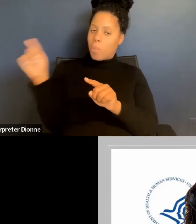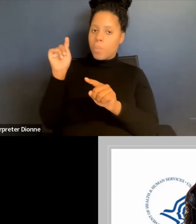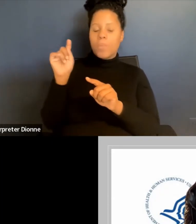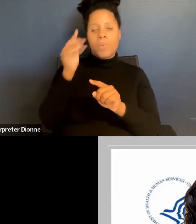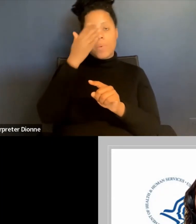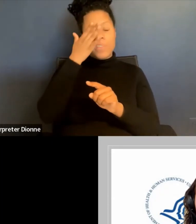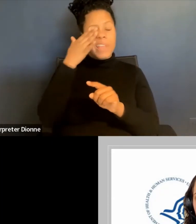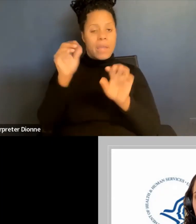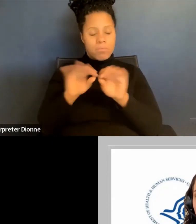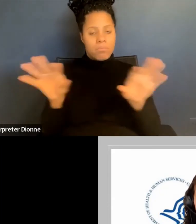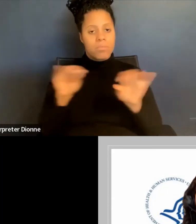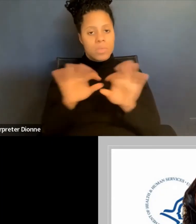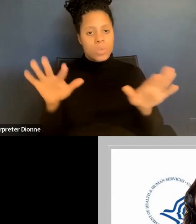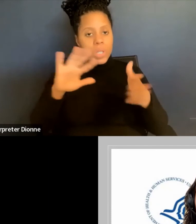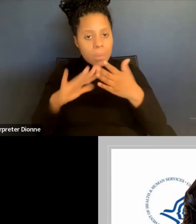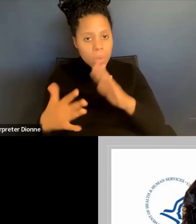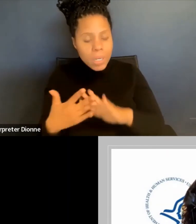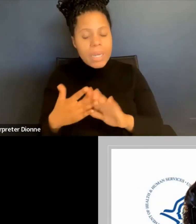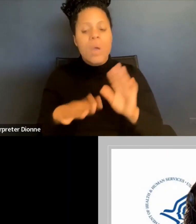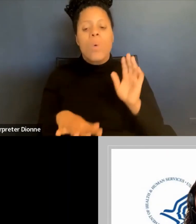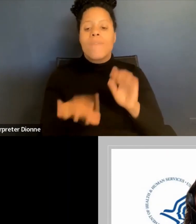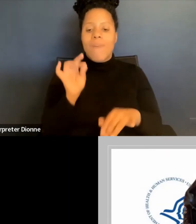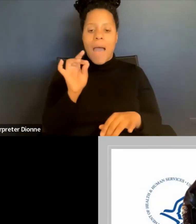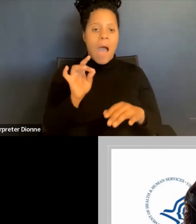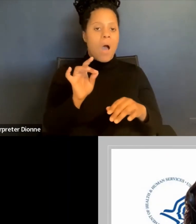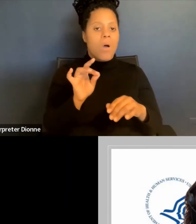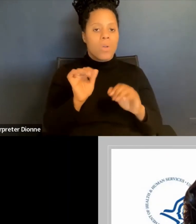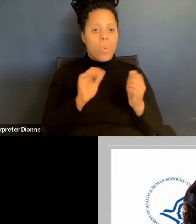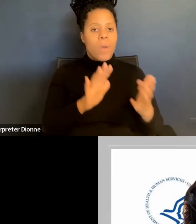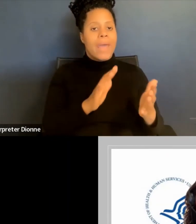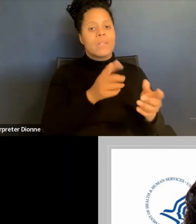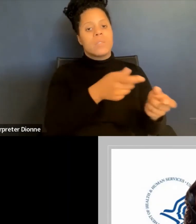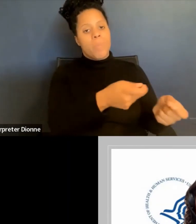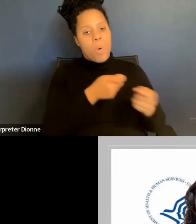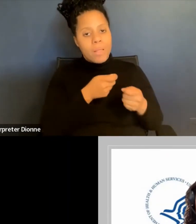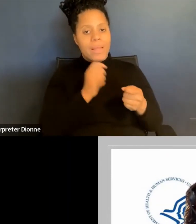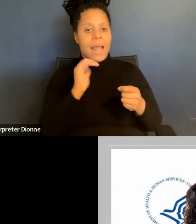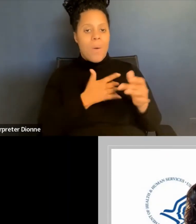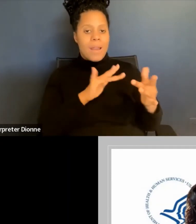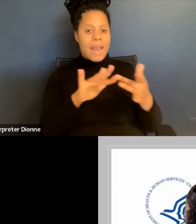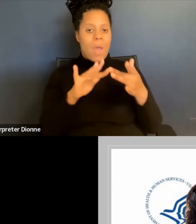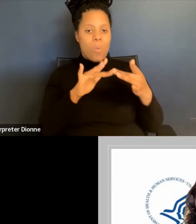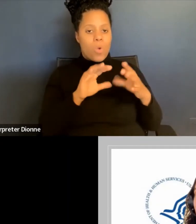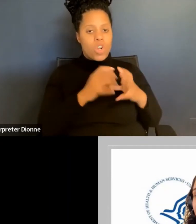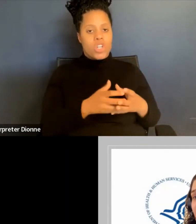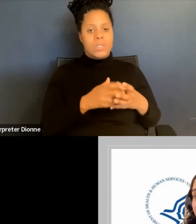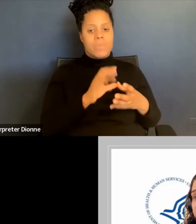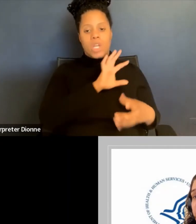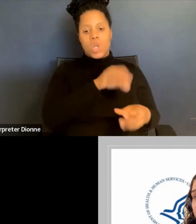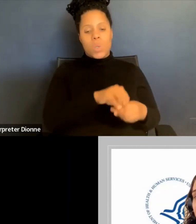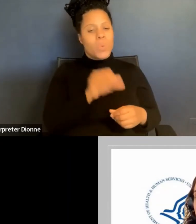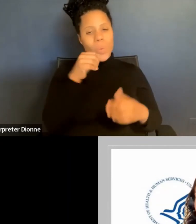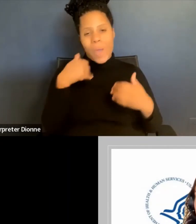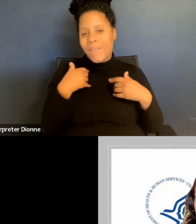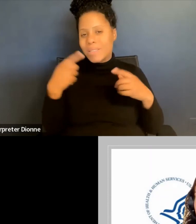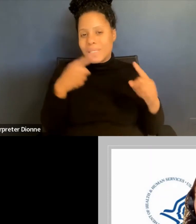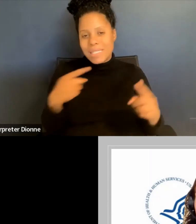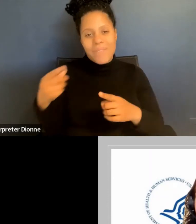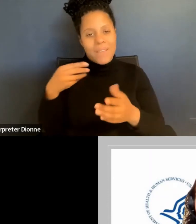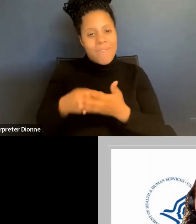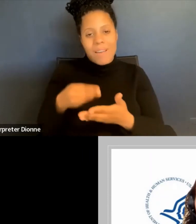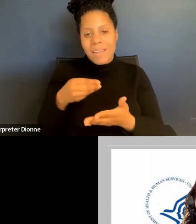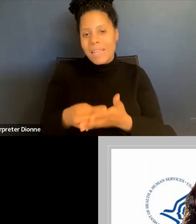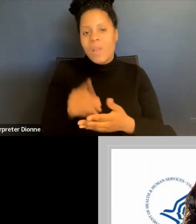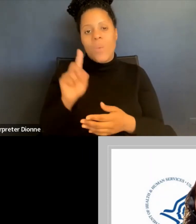get our networks to be included. None of us have any specific funding to give to folks. What we have is really this